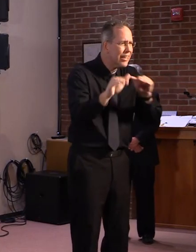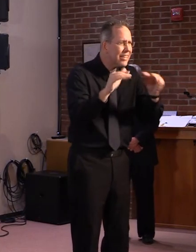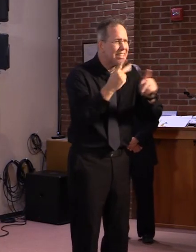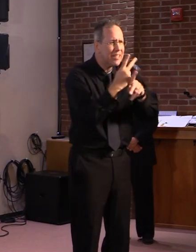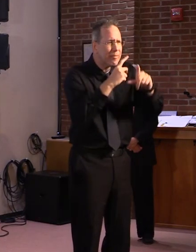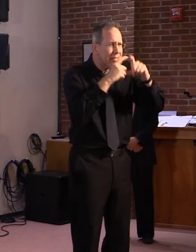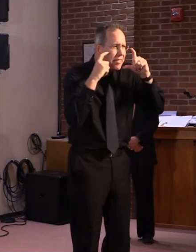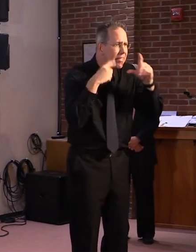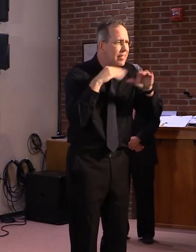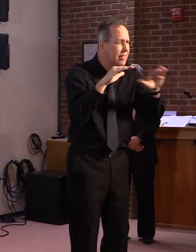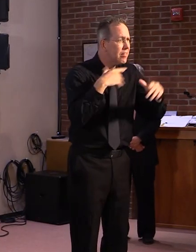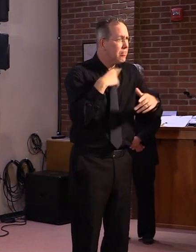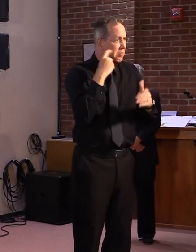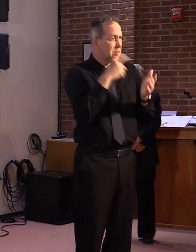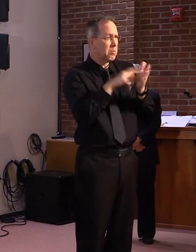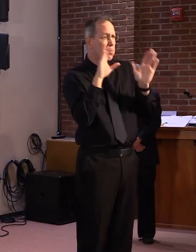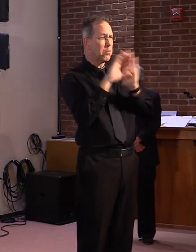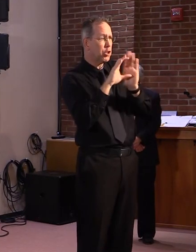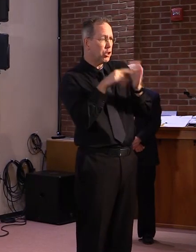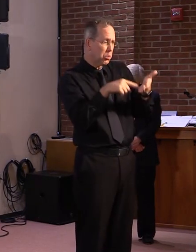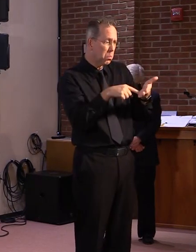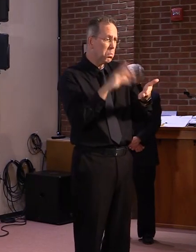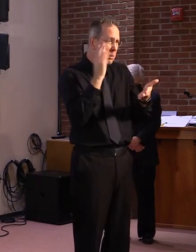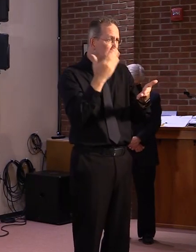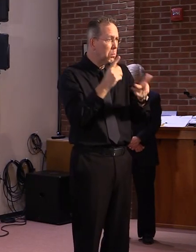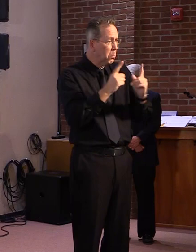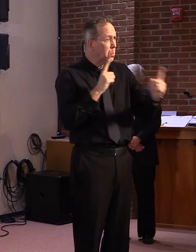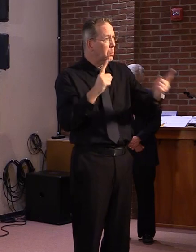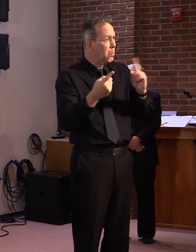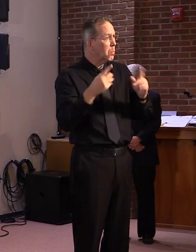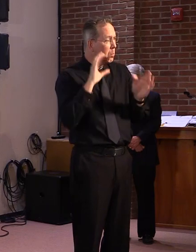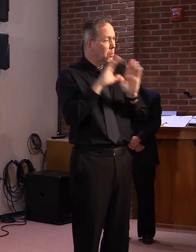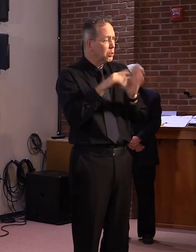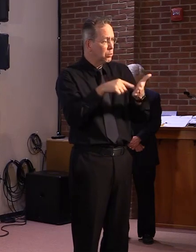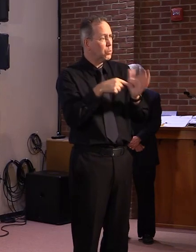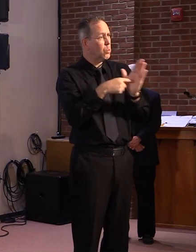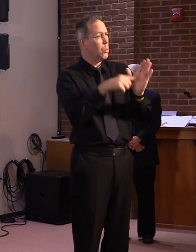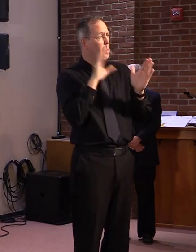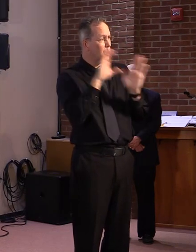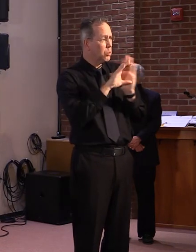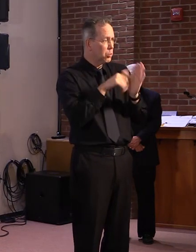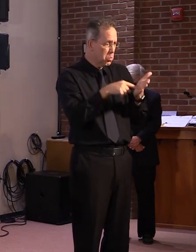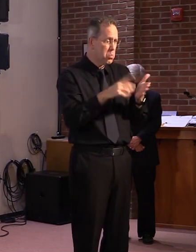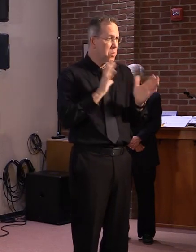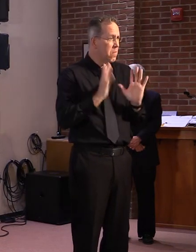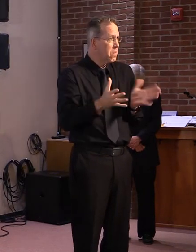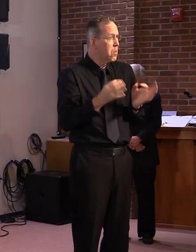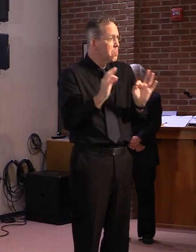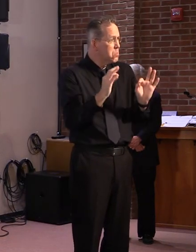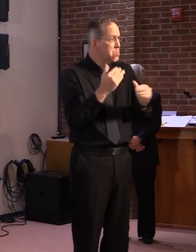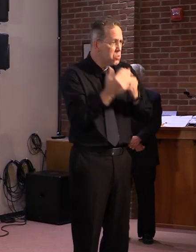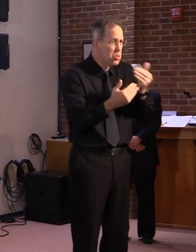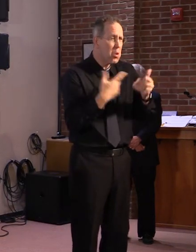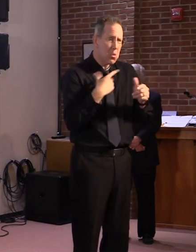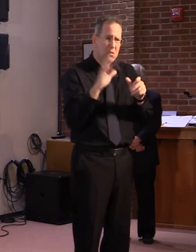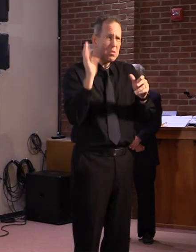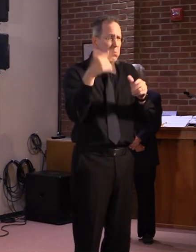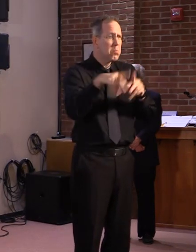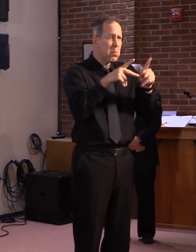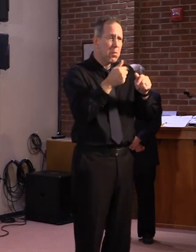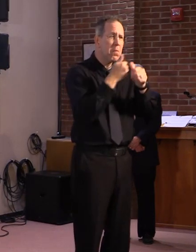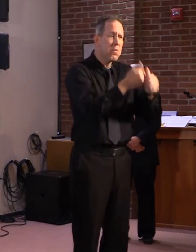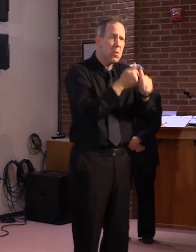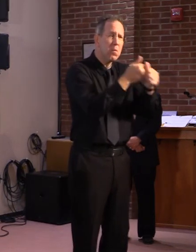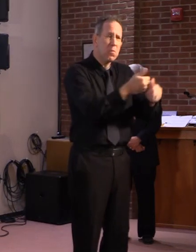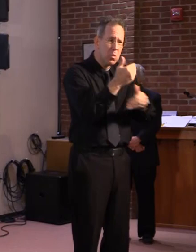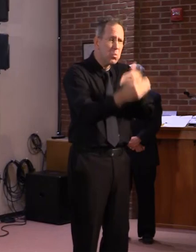and so forth of some of these protests, that they are wearing masks. And I think that that's a testament to